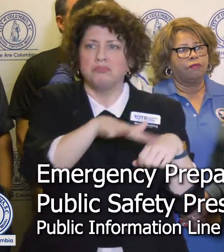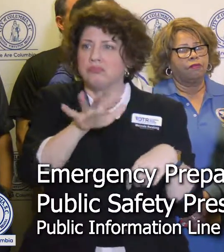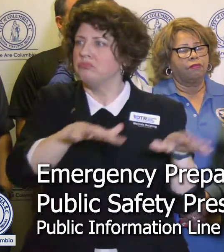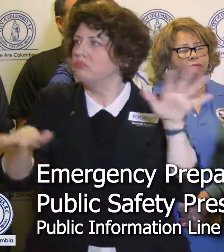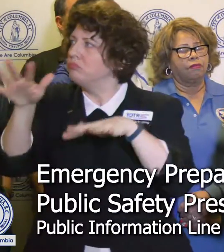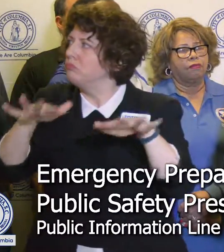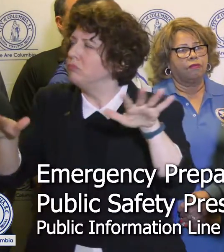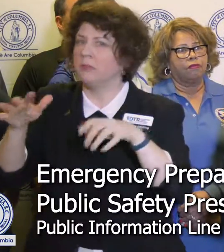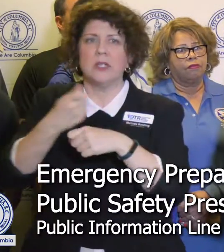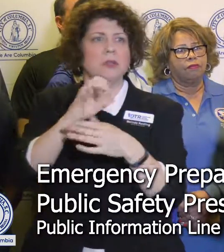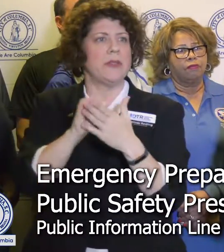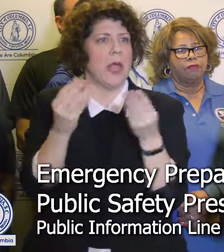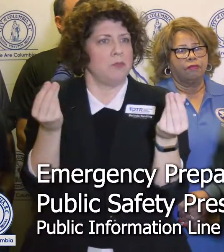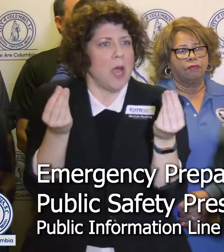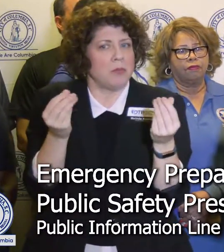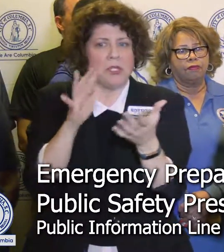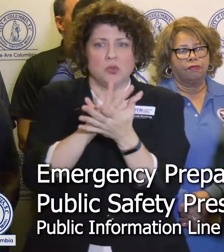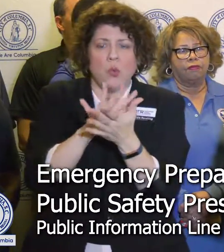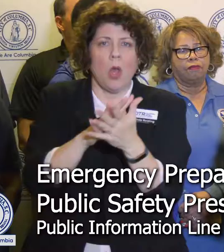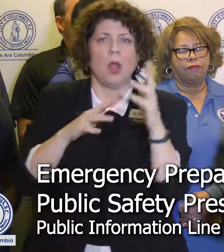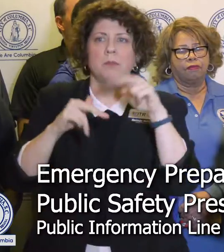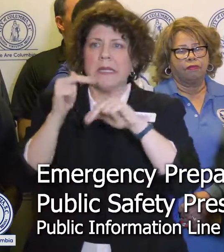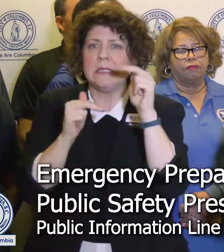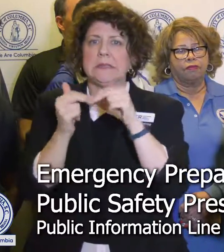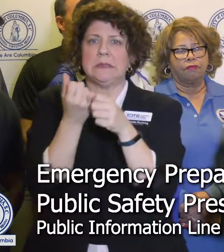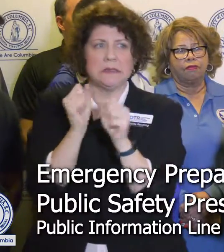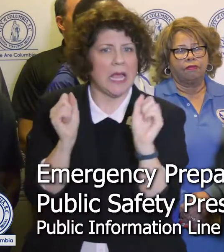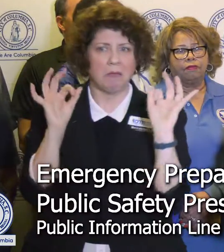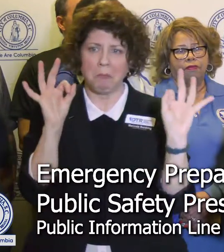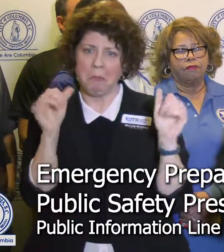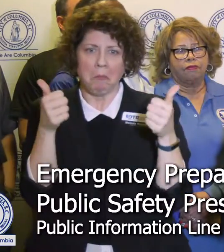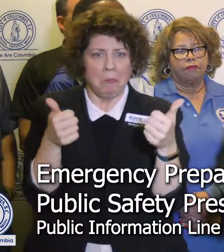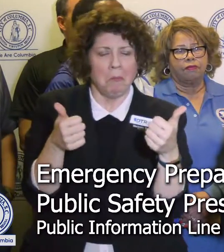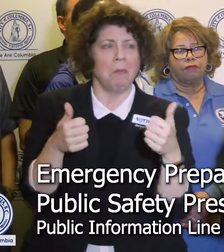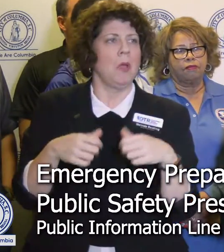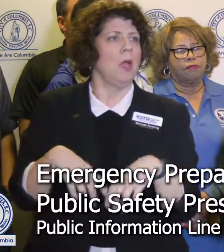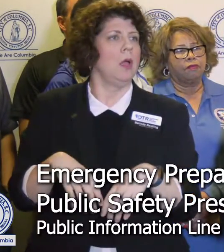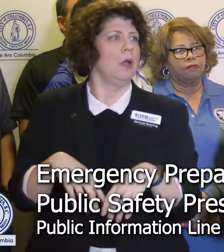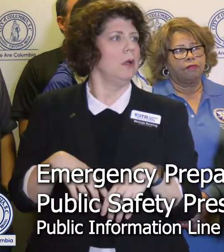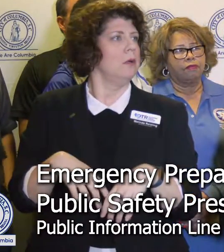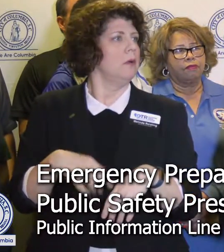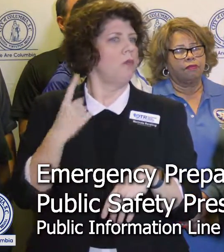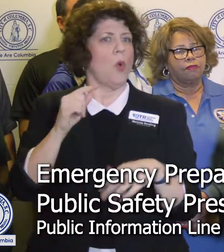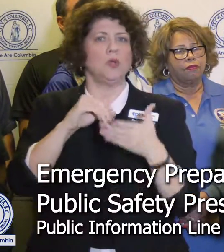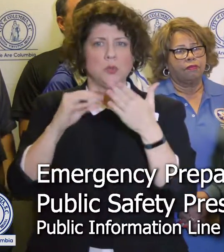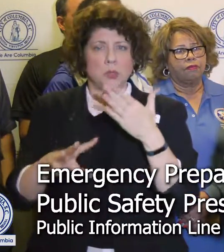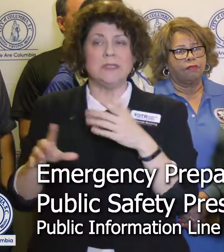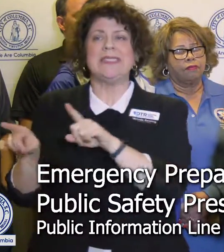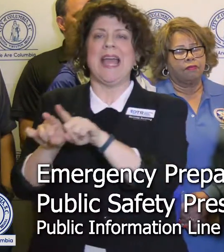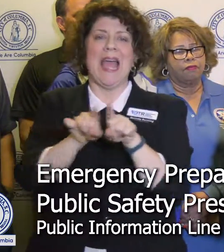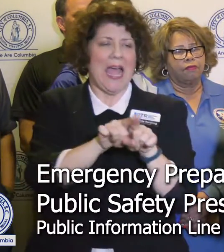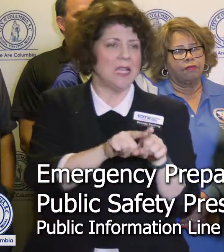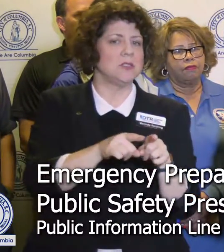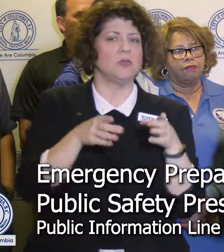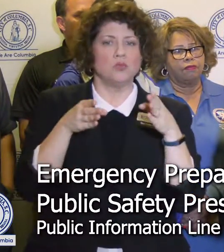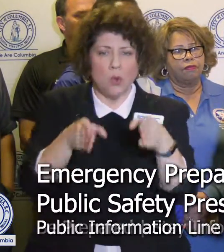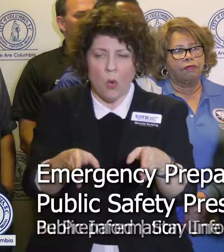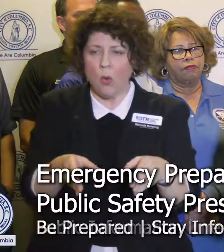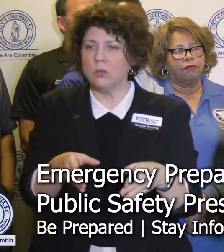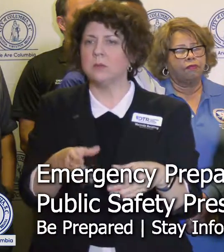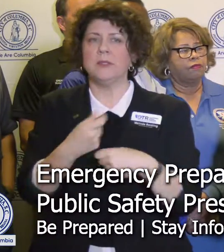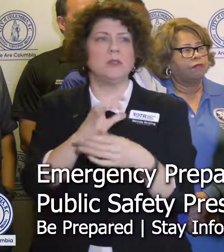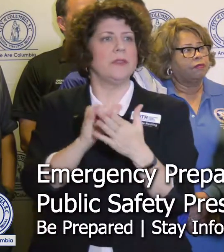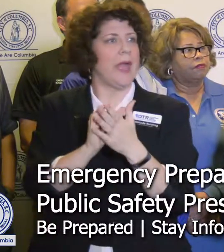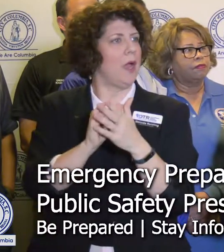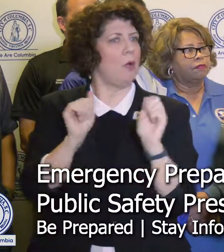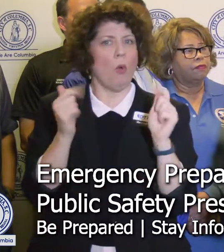look at our property and our schools and structures to make sure those places are safe and secure for our students, as well as our roads and pathways to